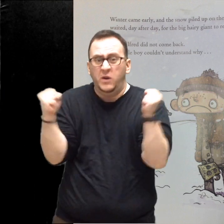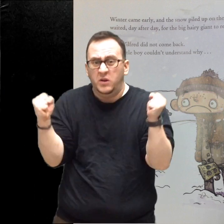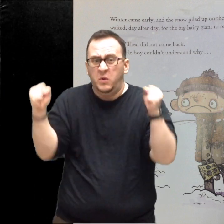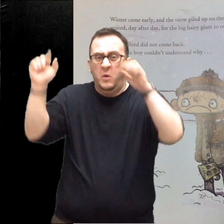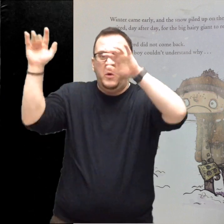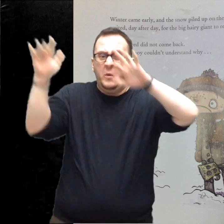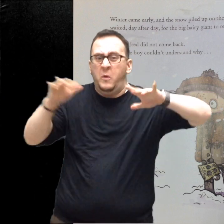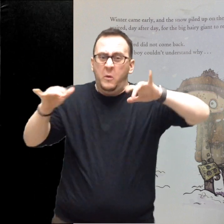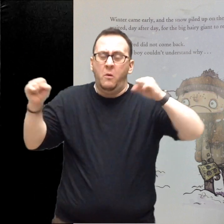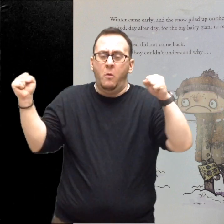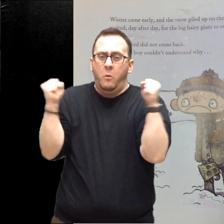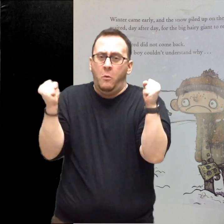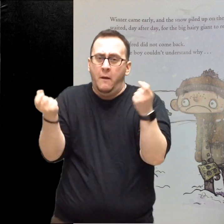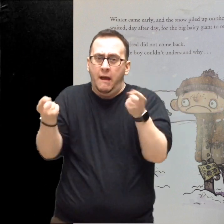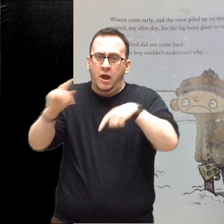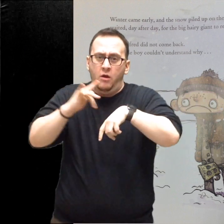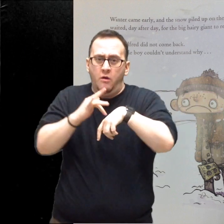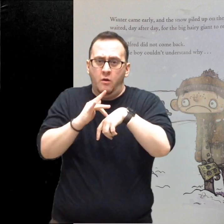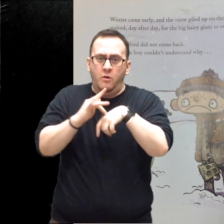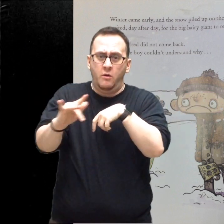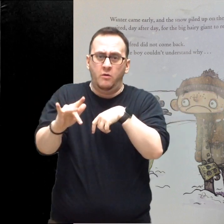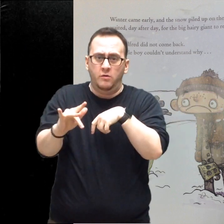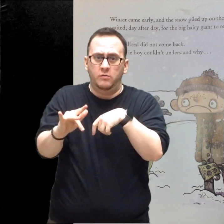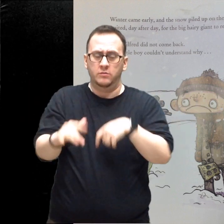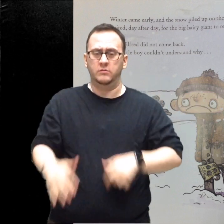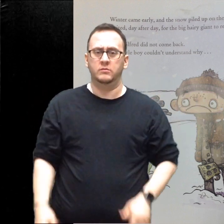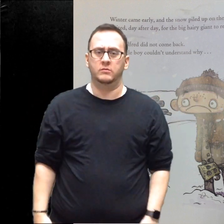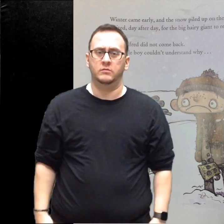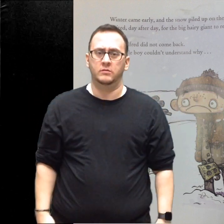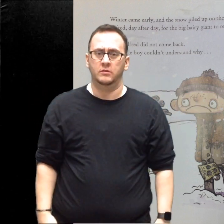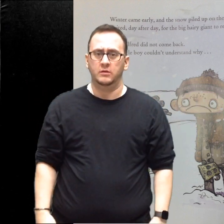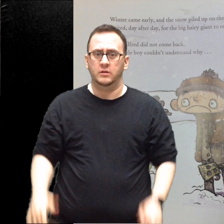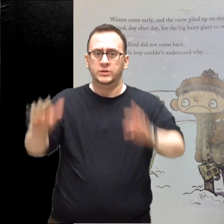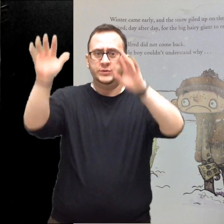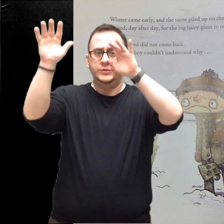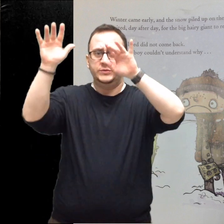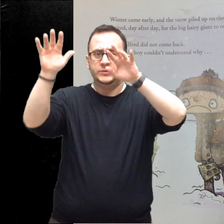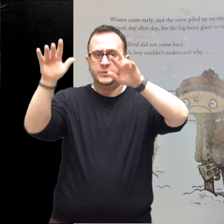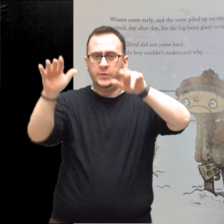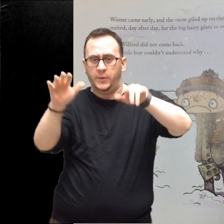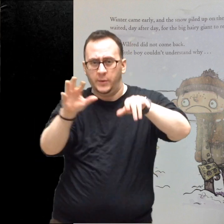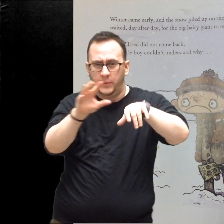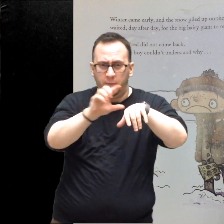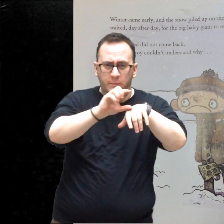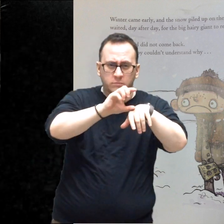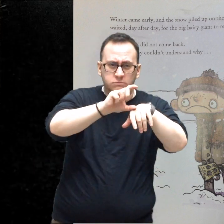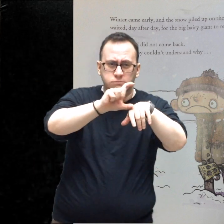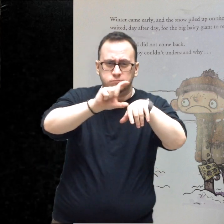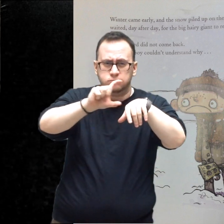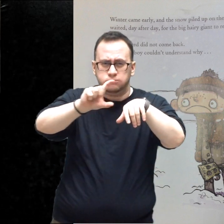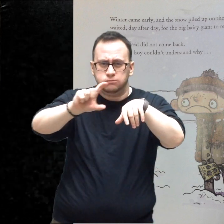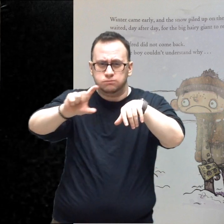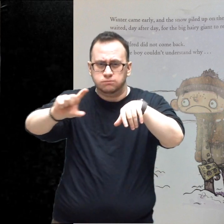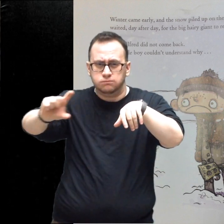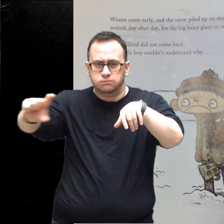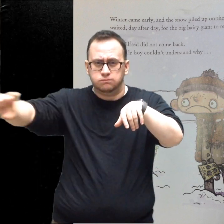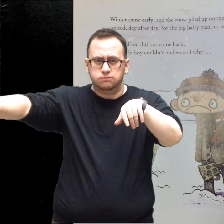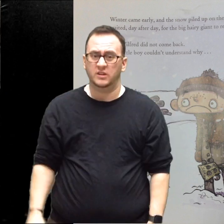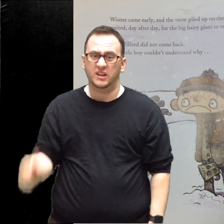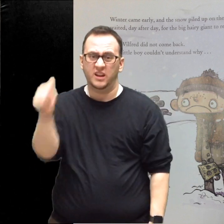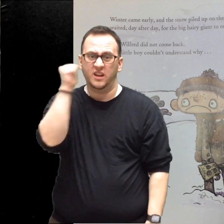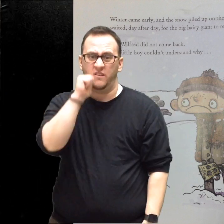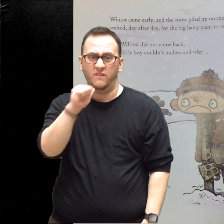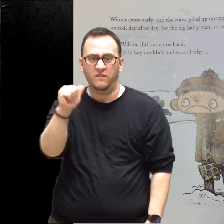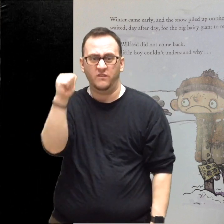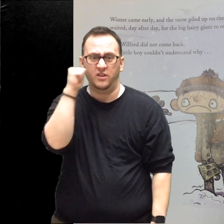Winter came early, and the snow piled up on the ground while the little boy waited, day after day, for the big